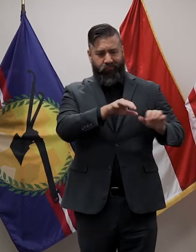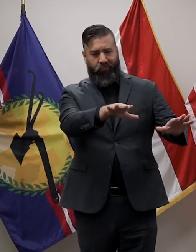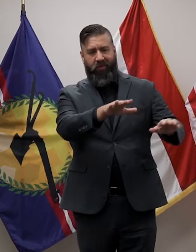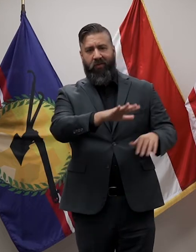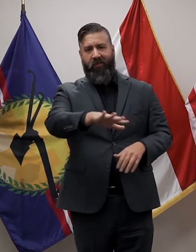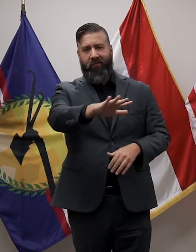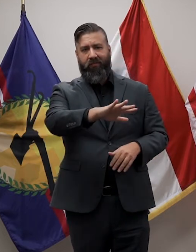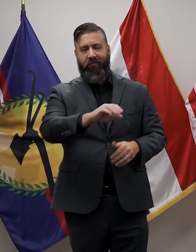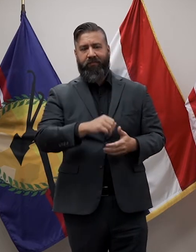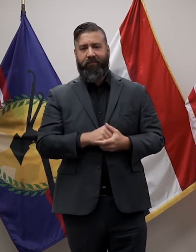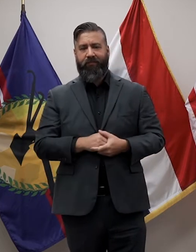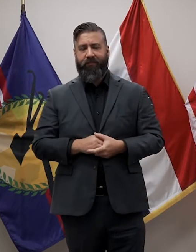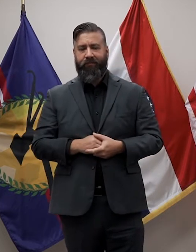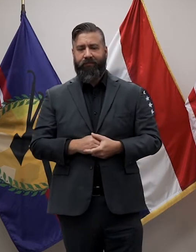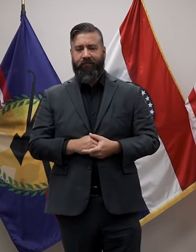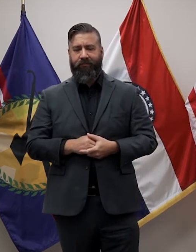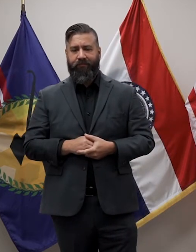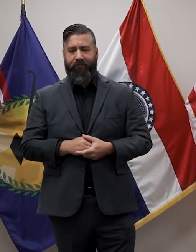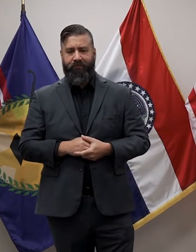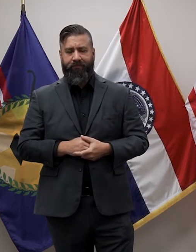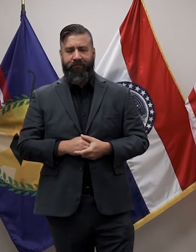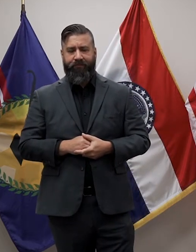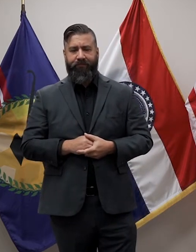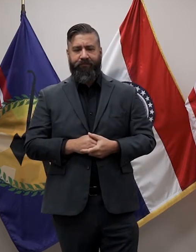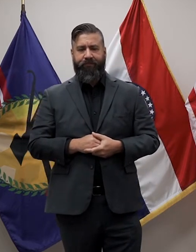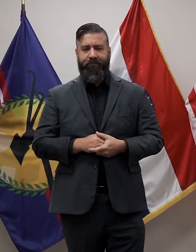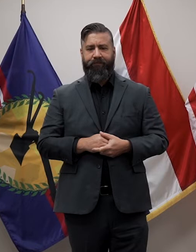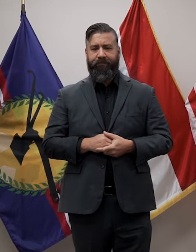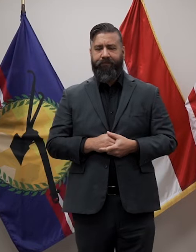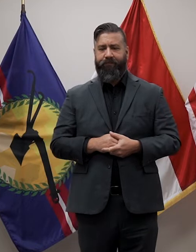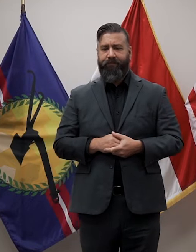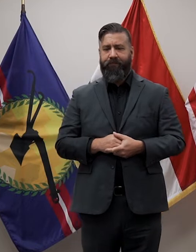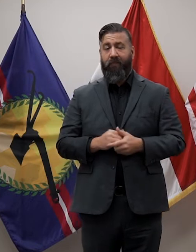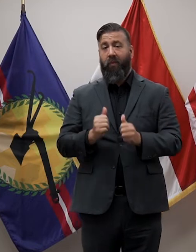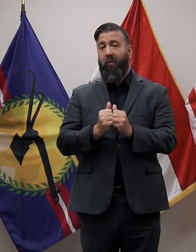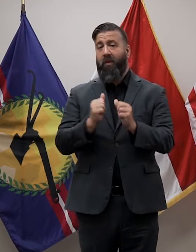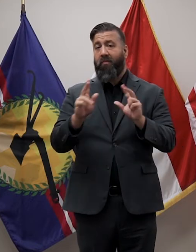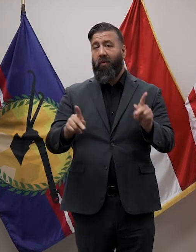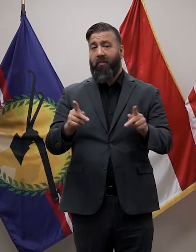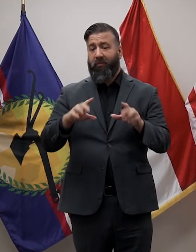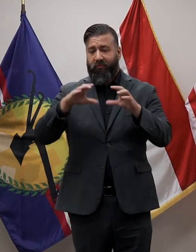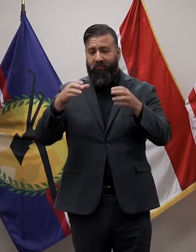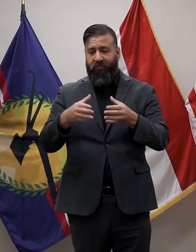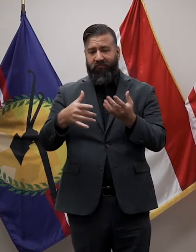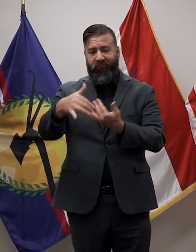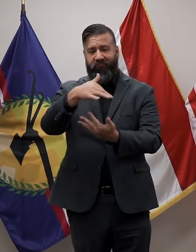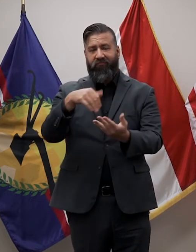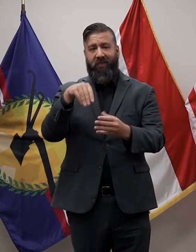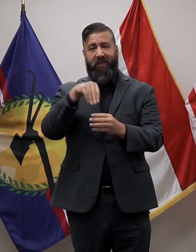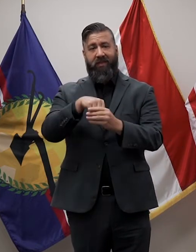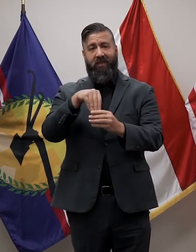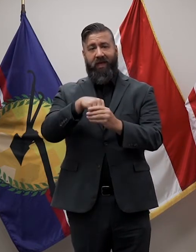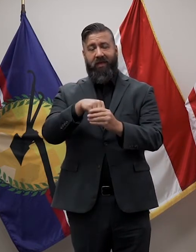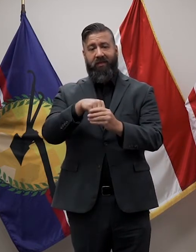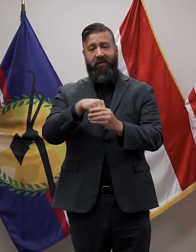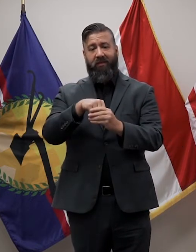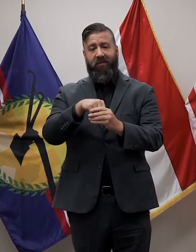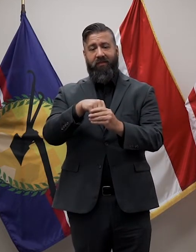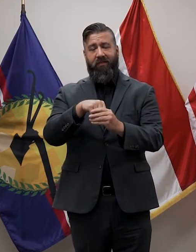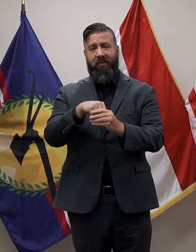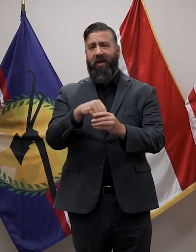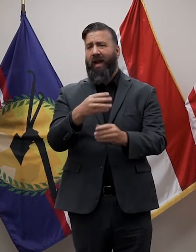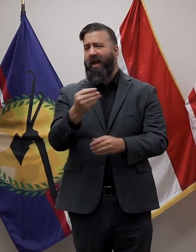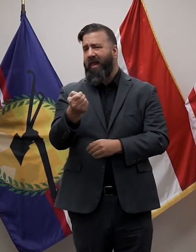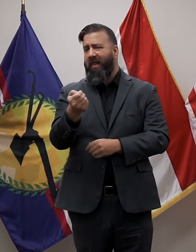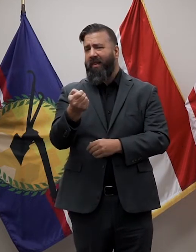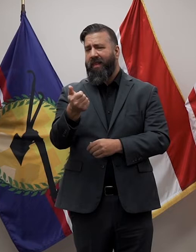and passing it along to other people who live in the same household. With more people gathering inside and a little bit